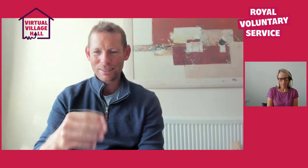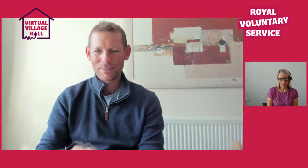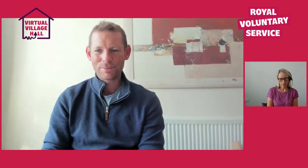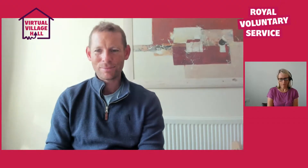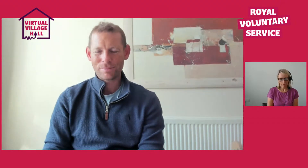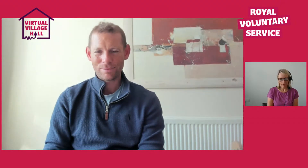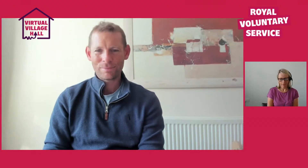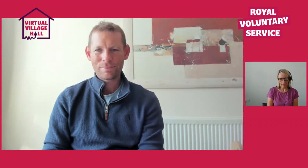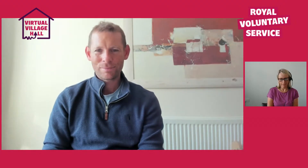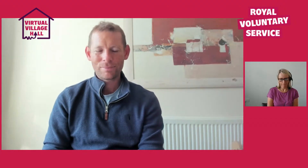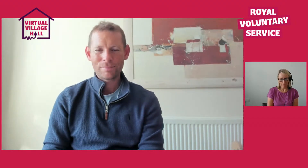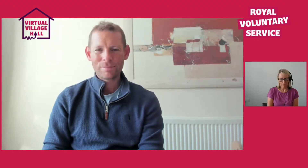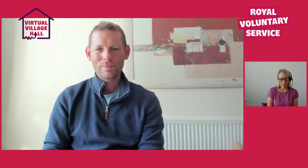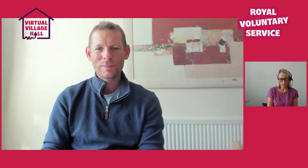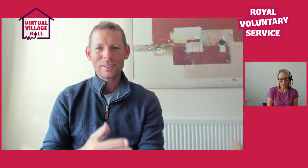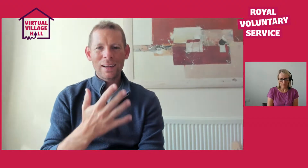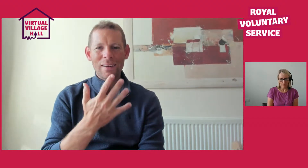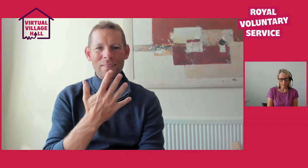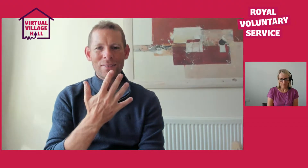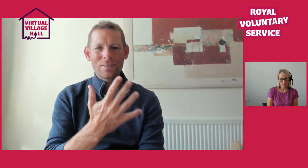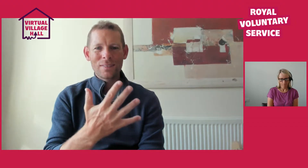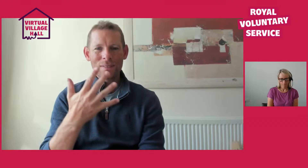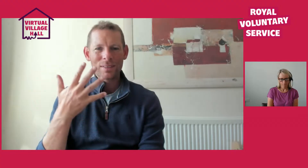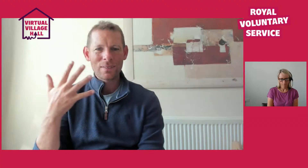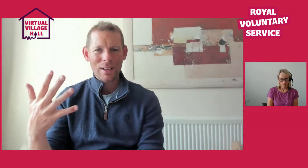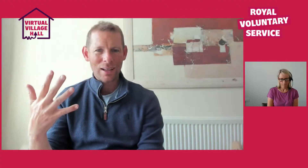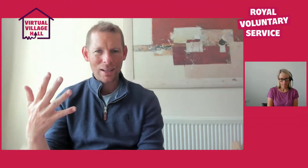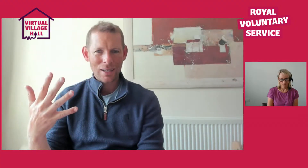And now we're on to number 9.